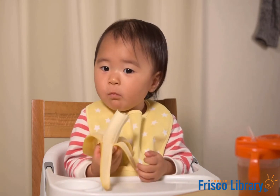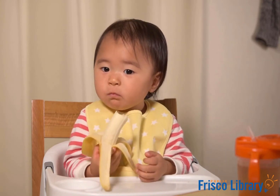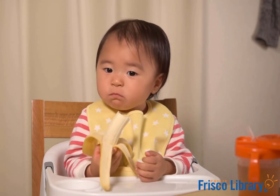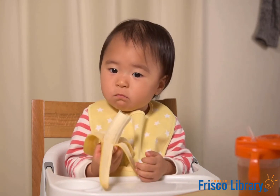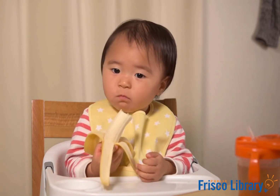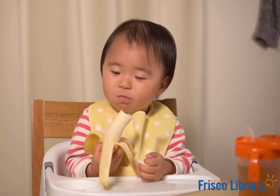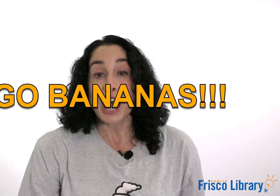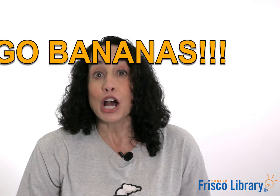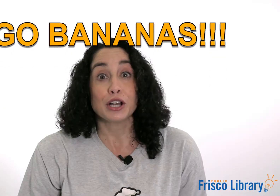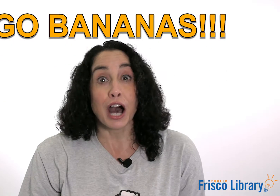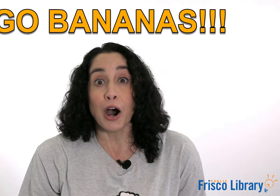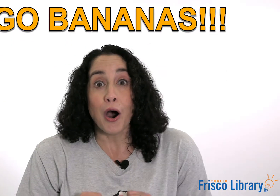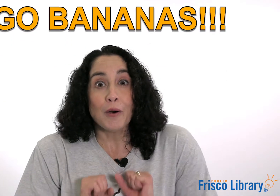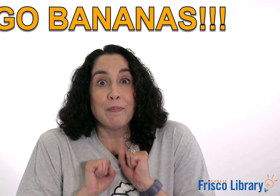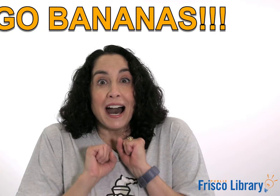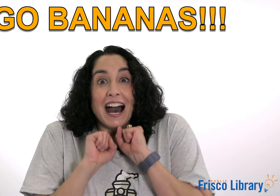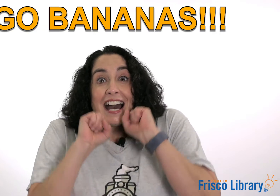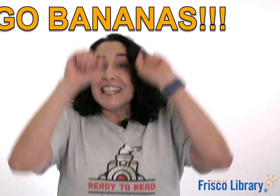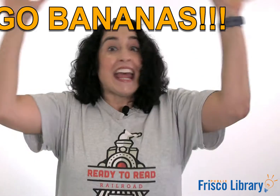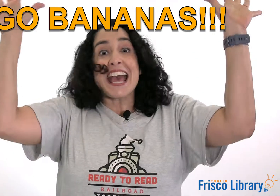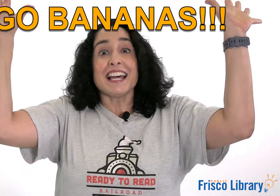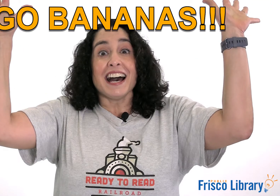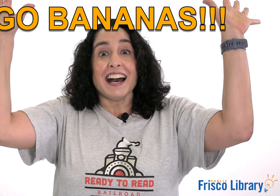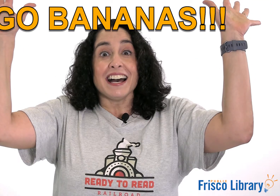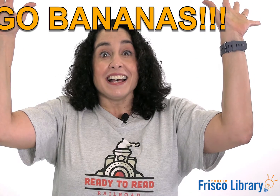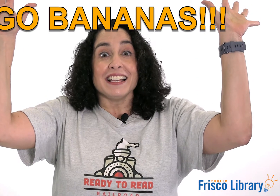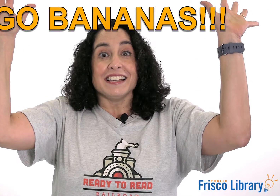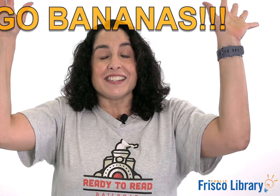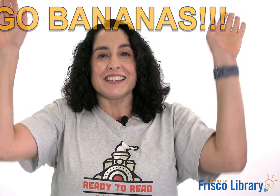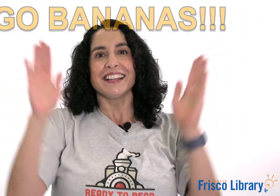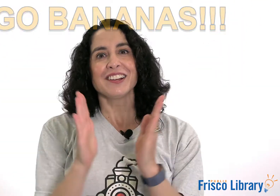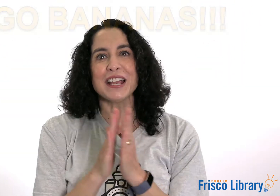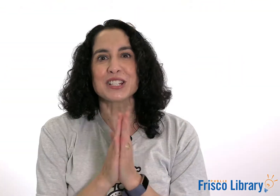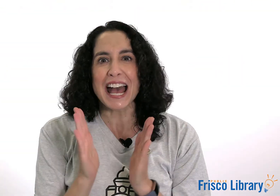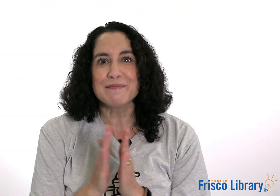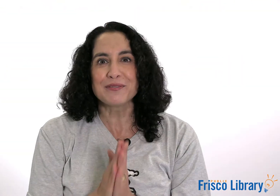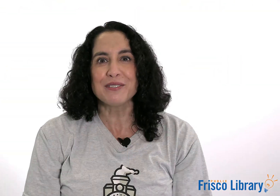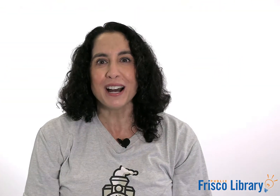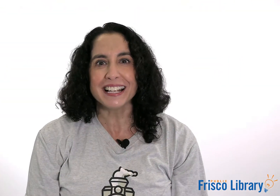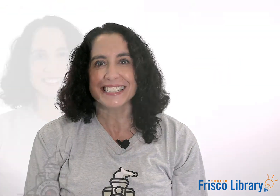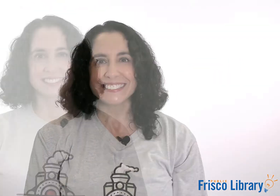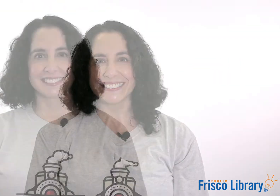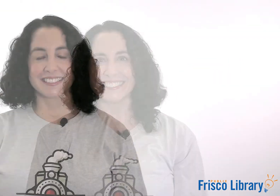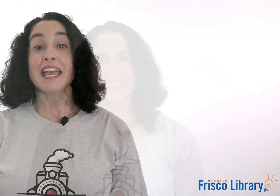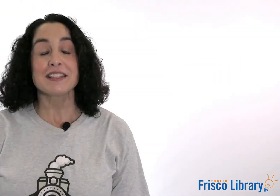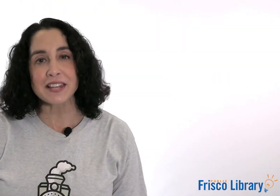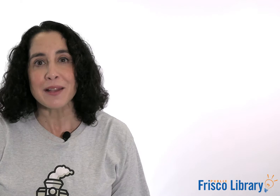bananas go bananas great job everyone it's time